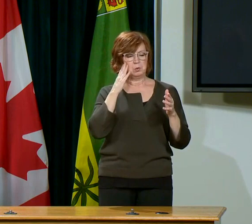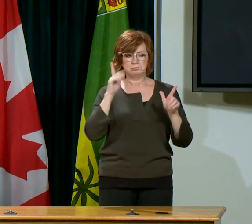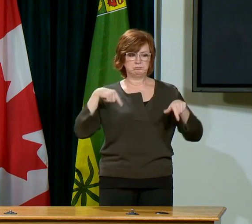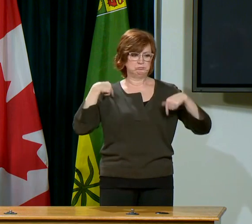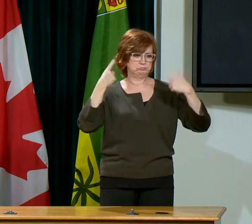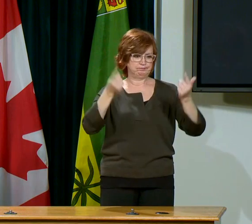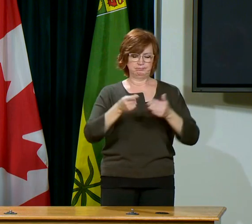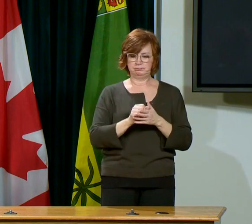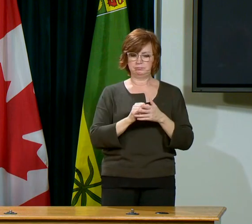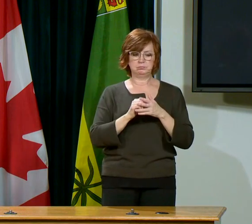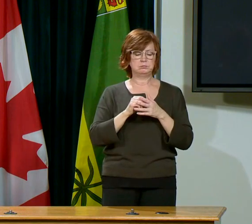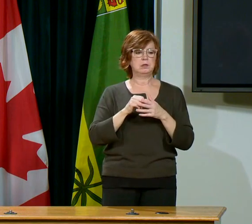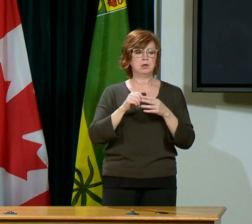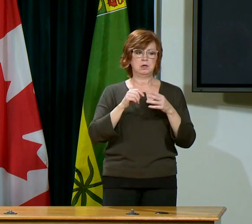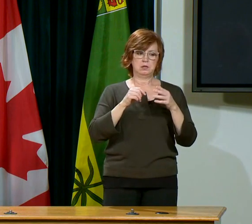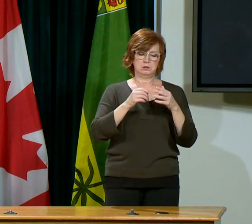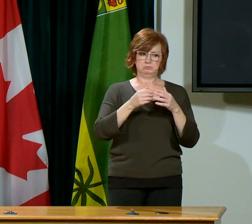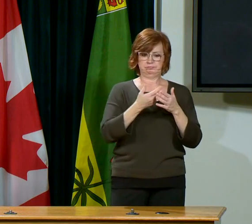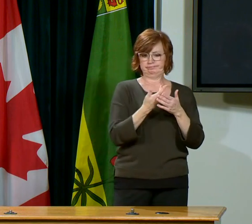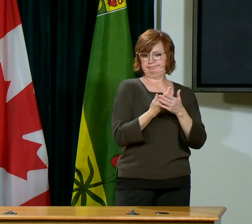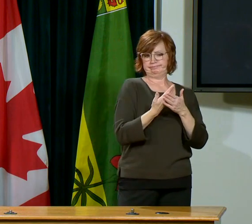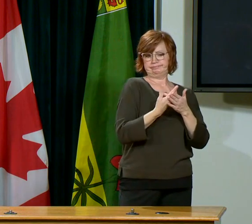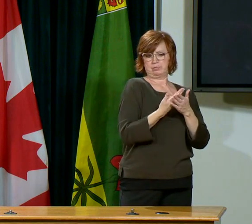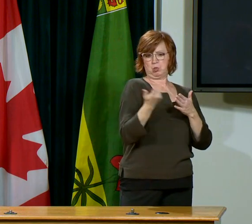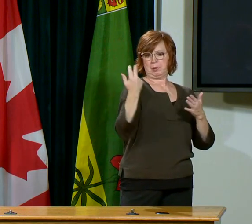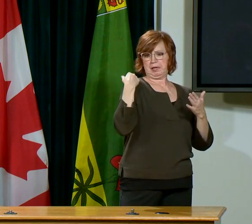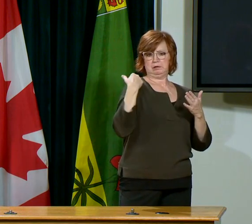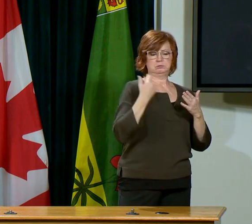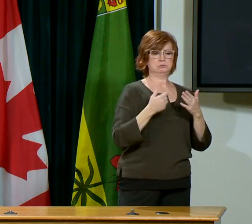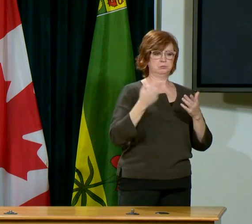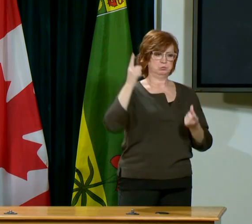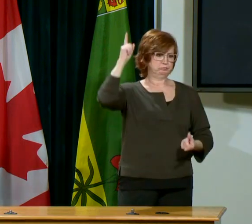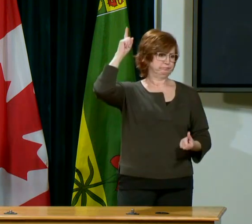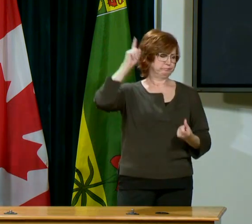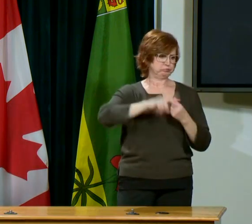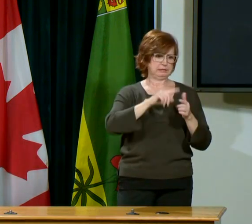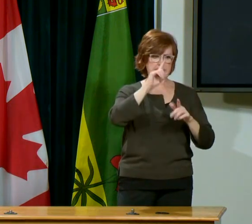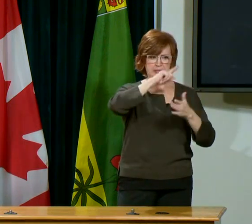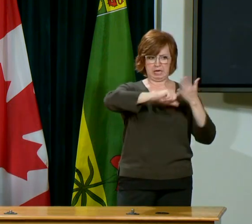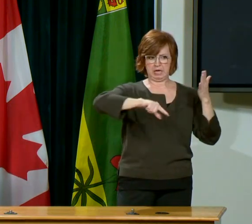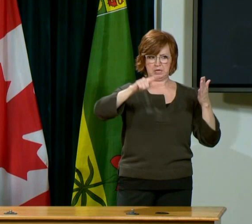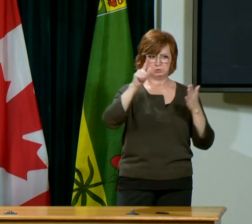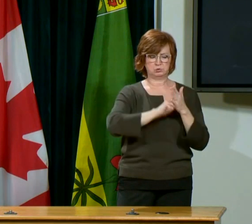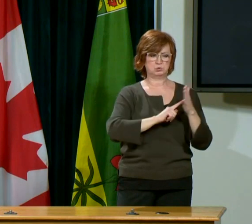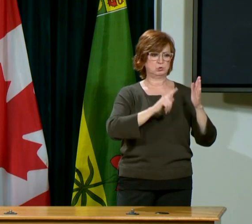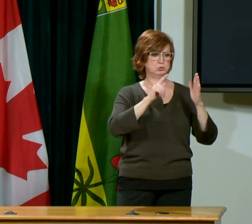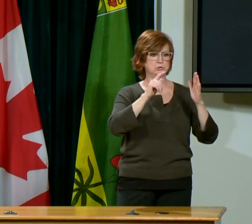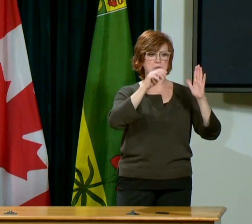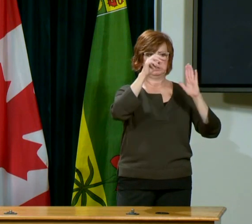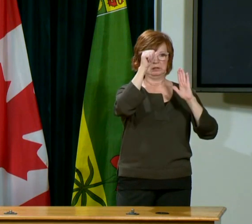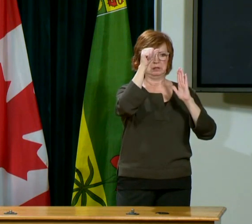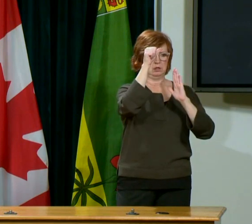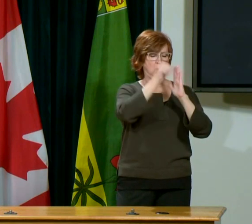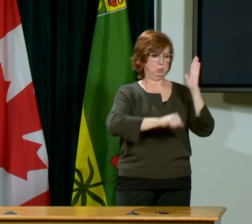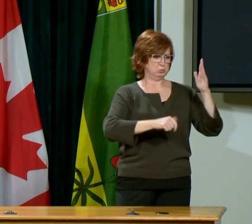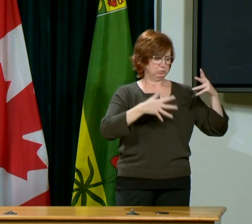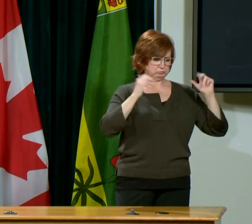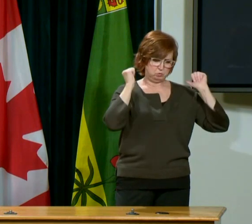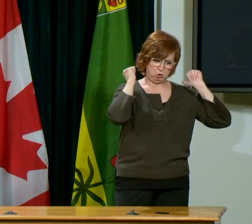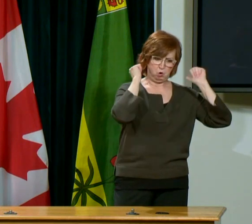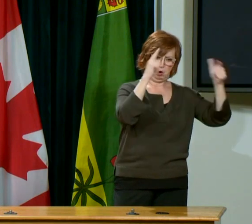it started with the reduction of elective procedures across the province, which has already built a significant amount of